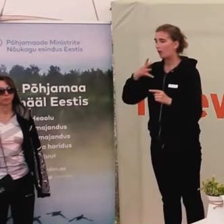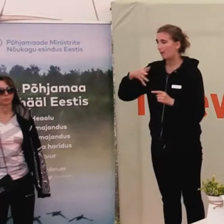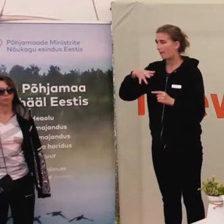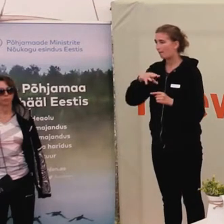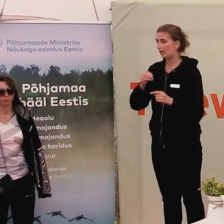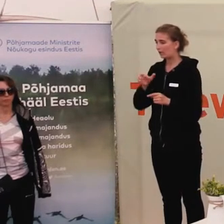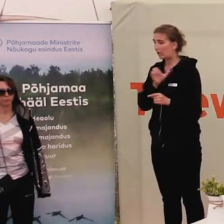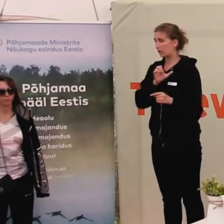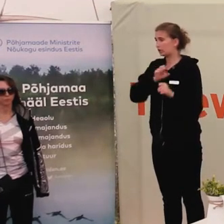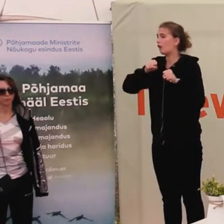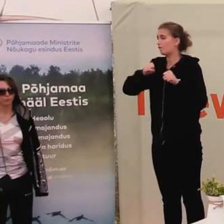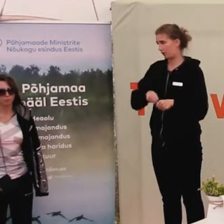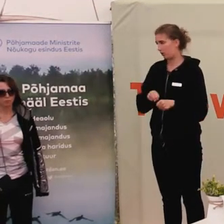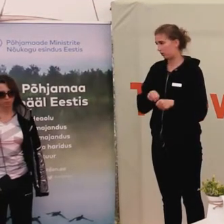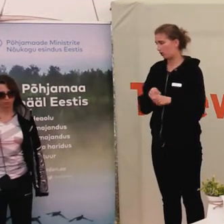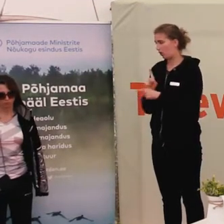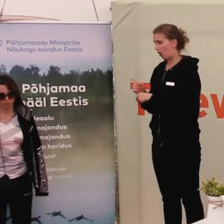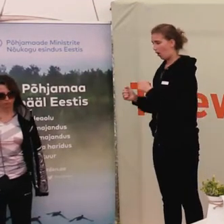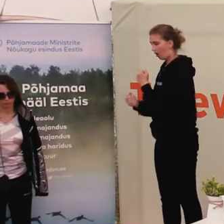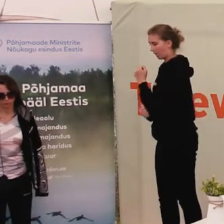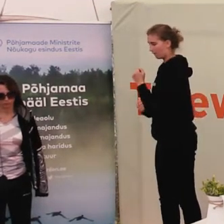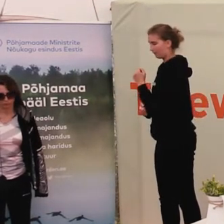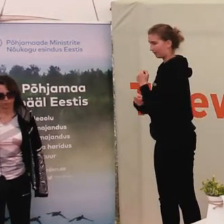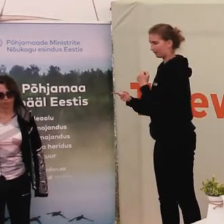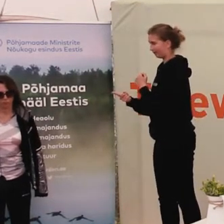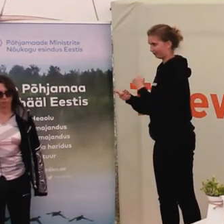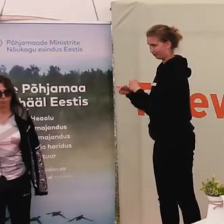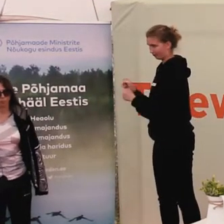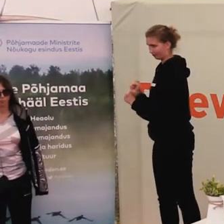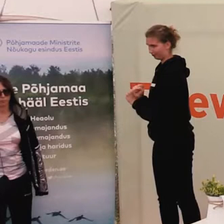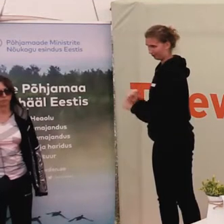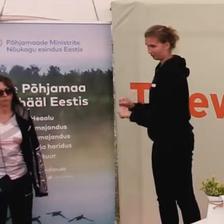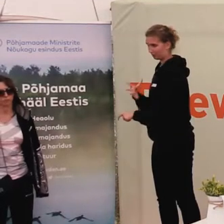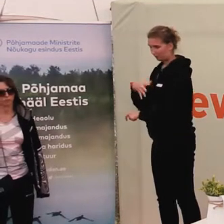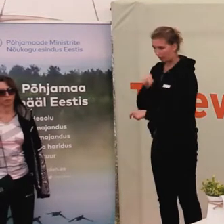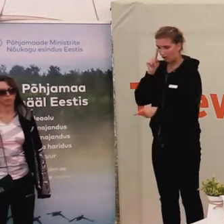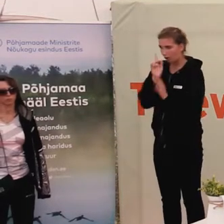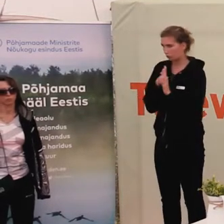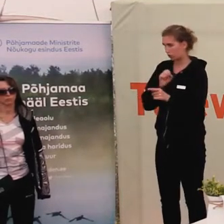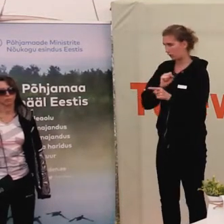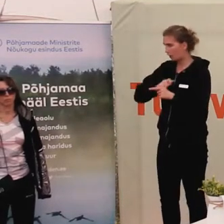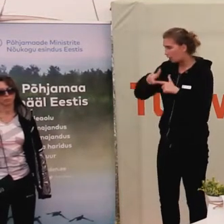rich club, but not yet for the poor ones, and we have to really accept this and acknowledge this.